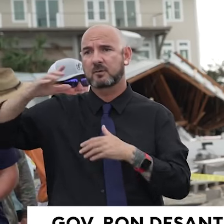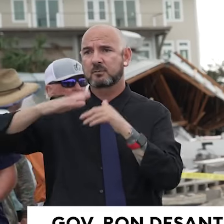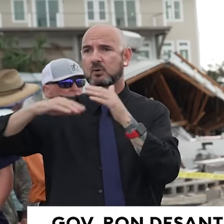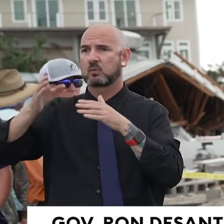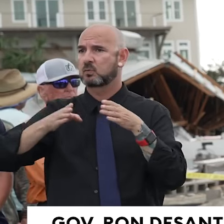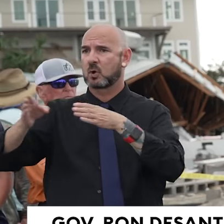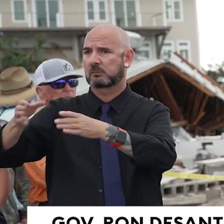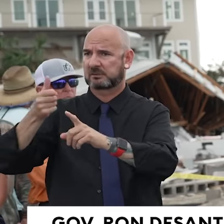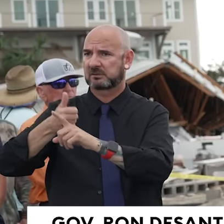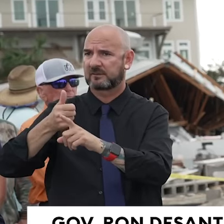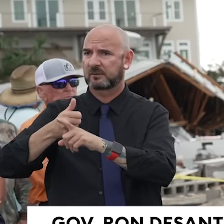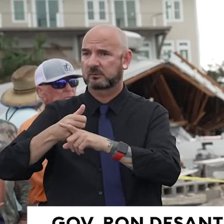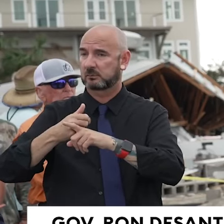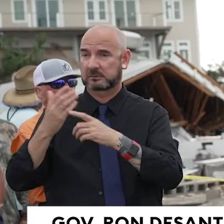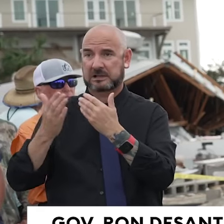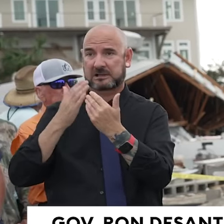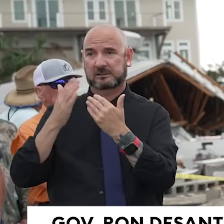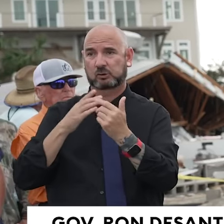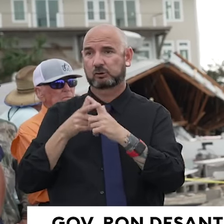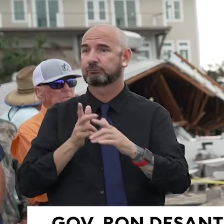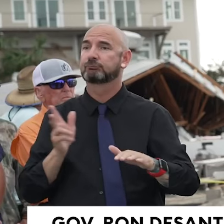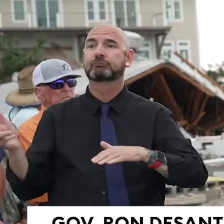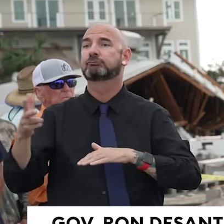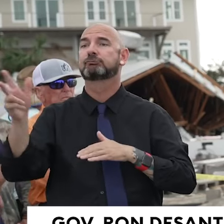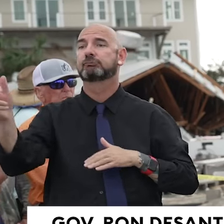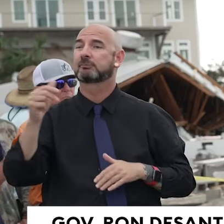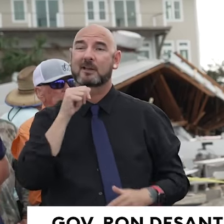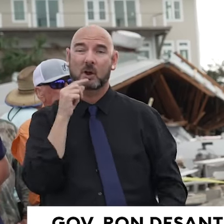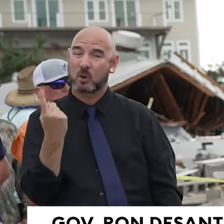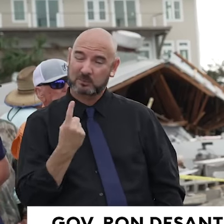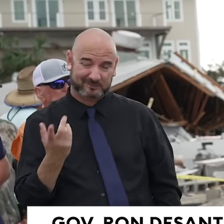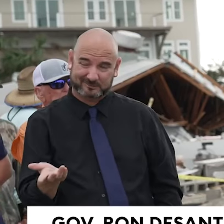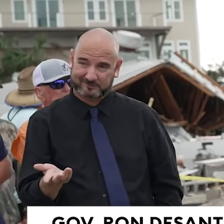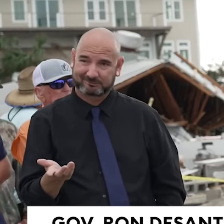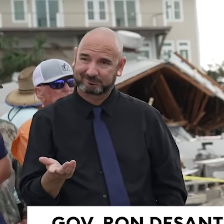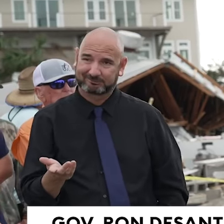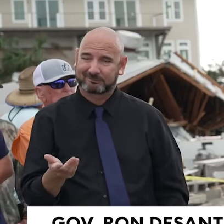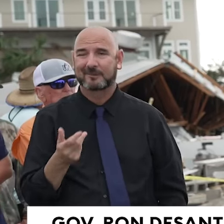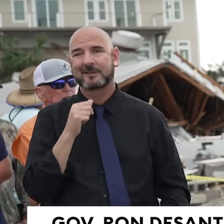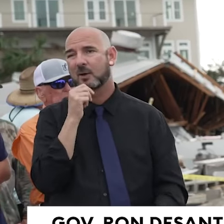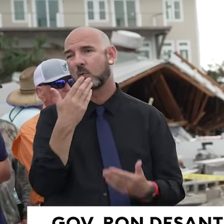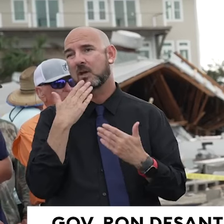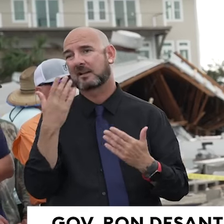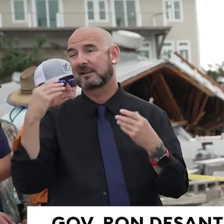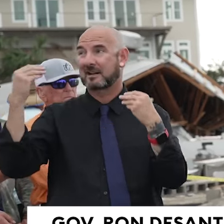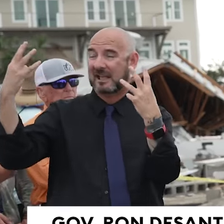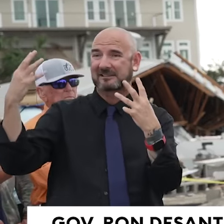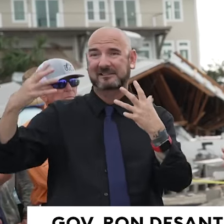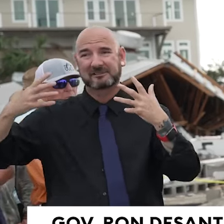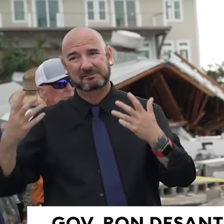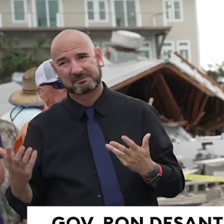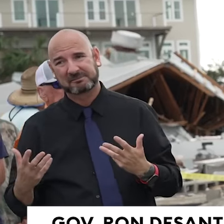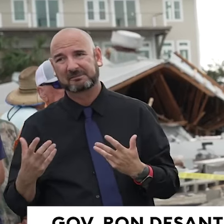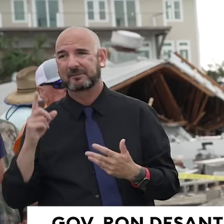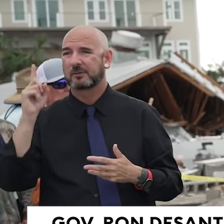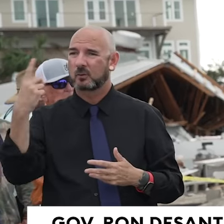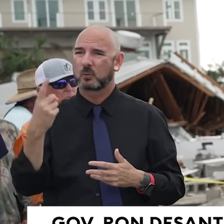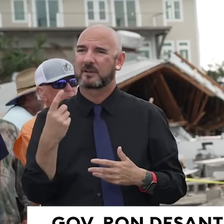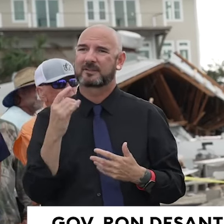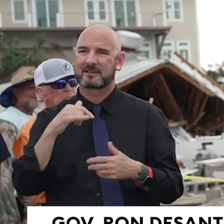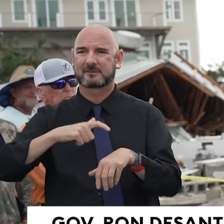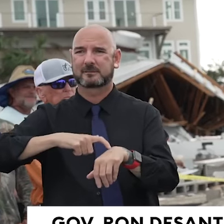not necessarily easy to get around all the time. It's not well lit all the time. It's just a